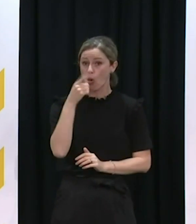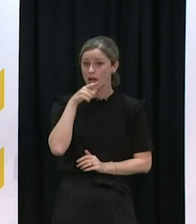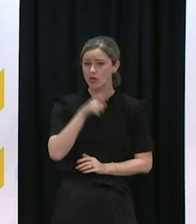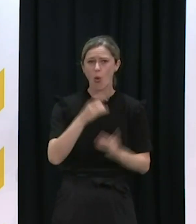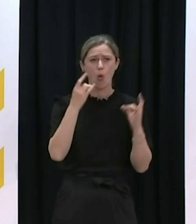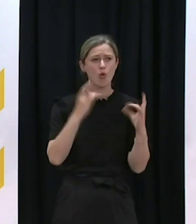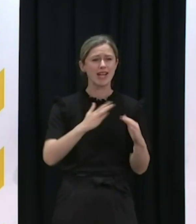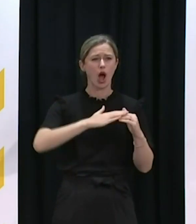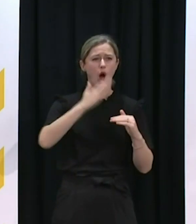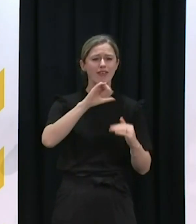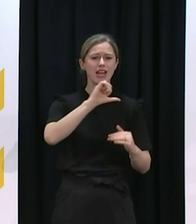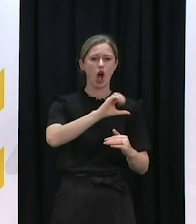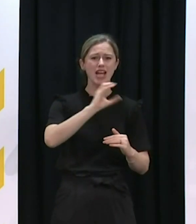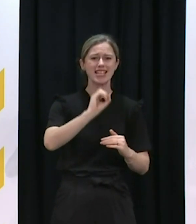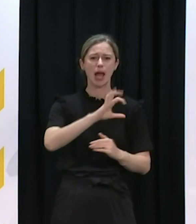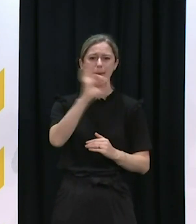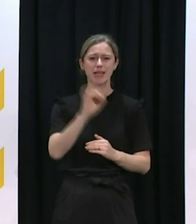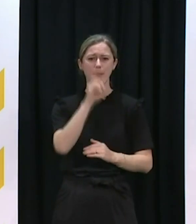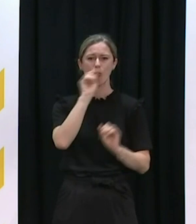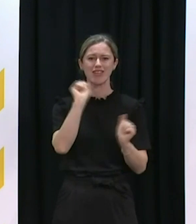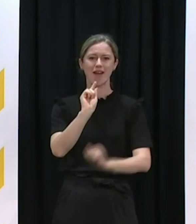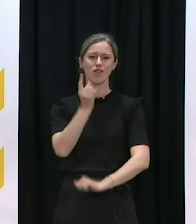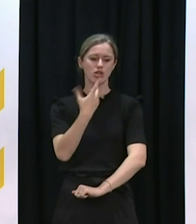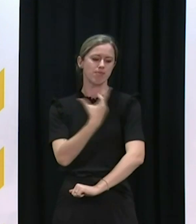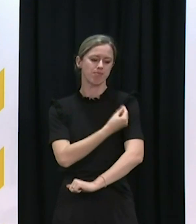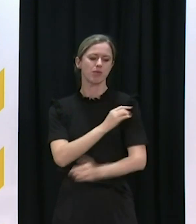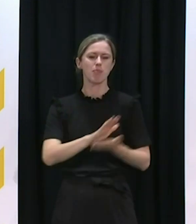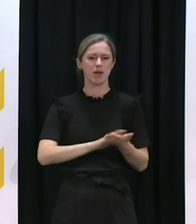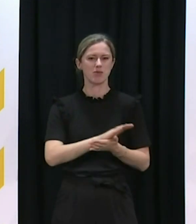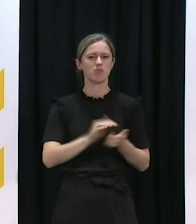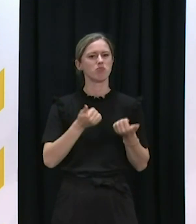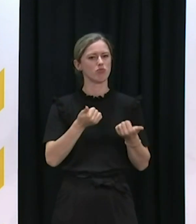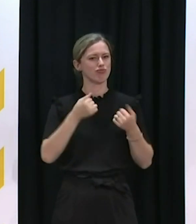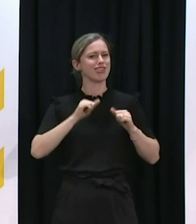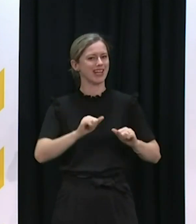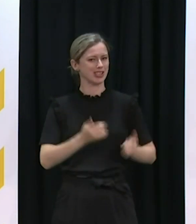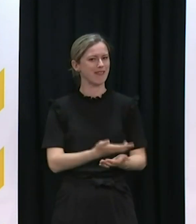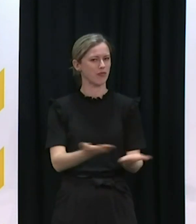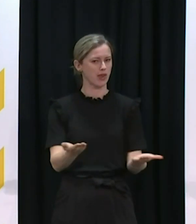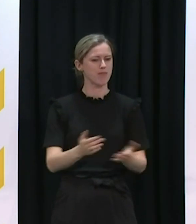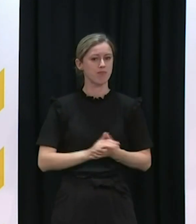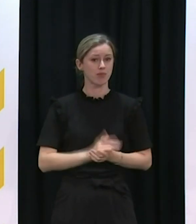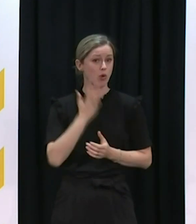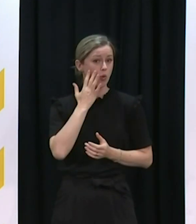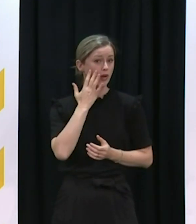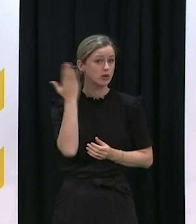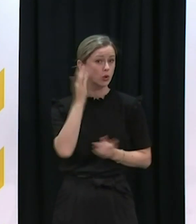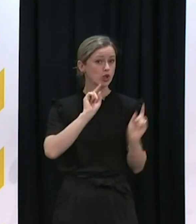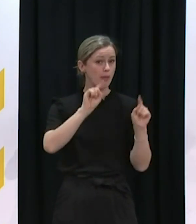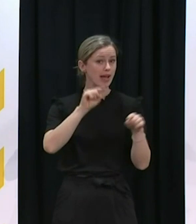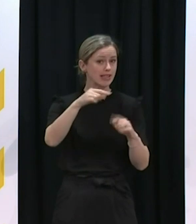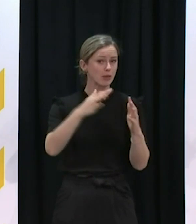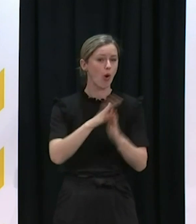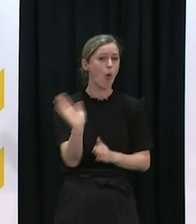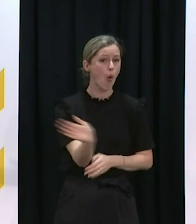is already at more than 90% first doses, and that does provide a good layer of protection. When schools go back next week,